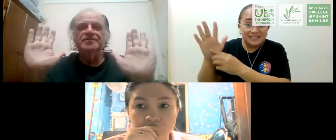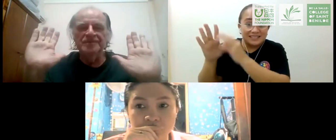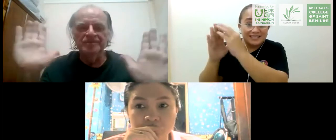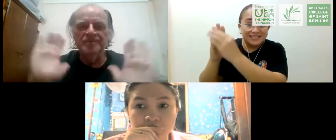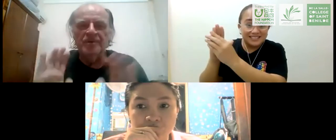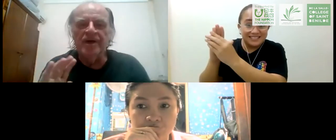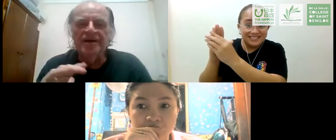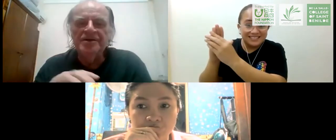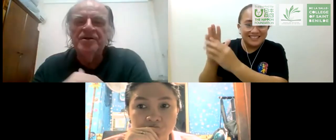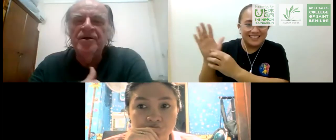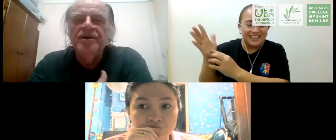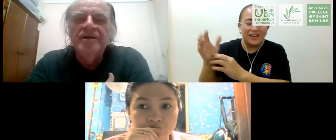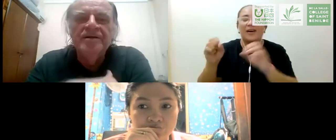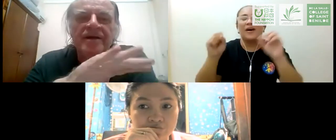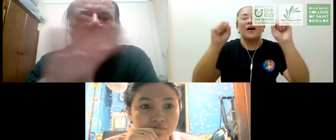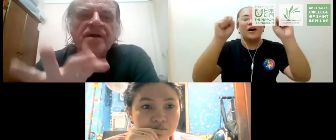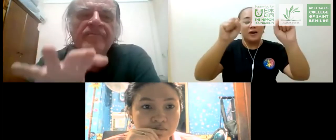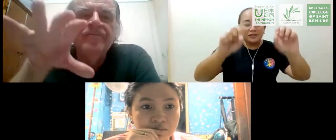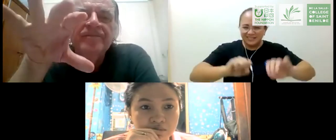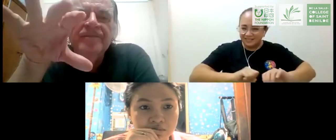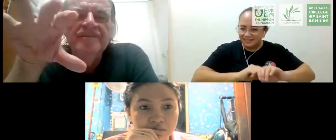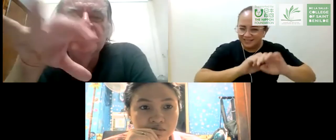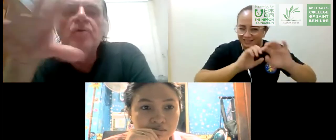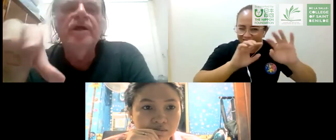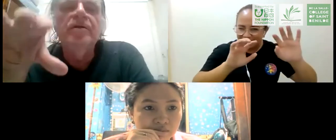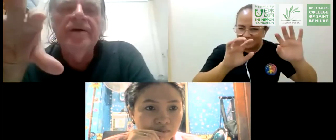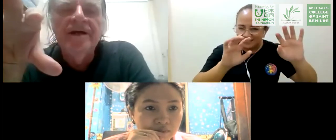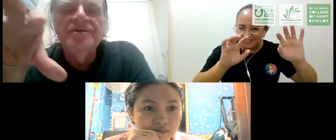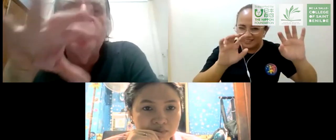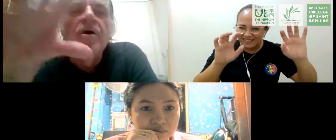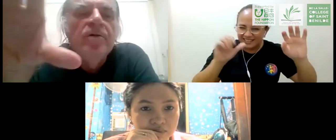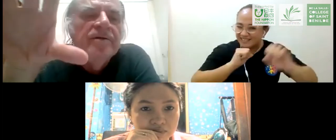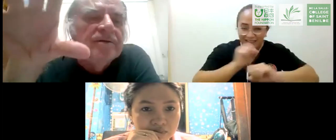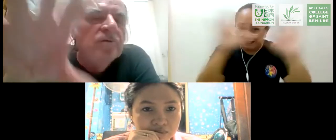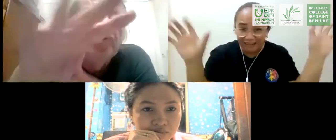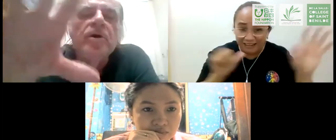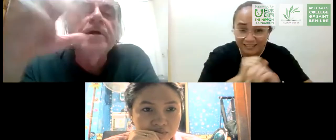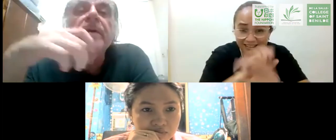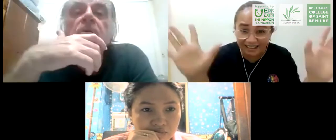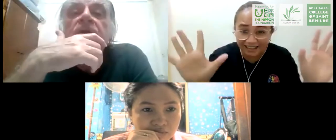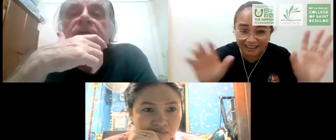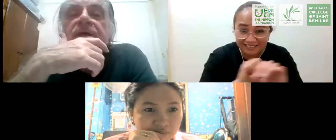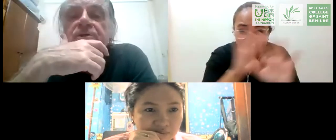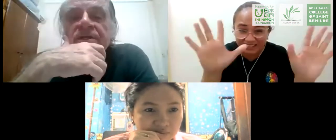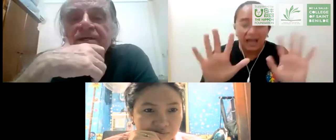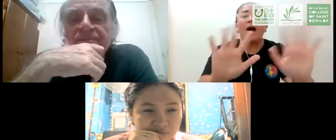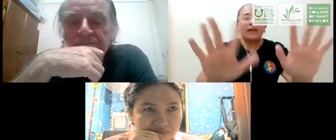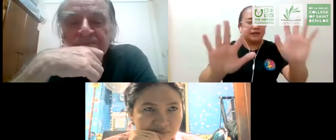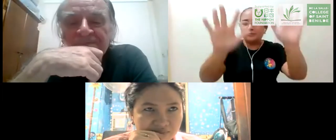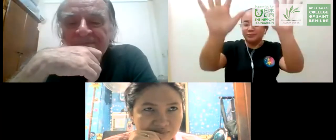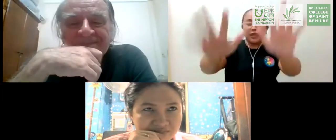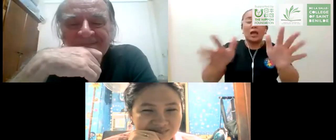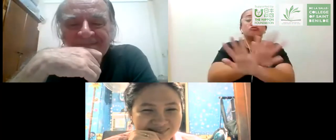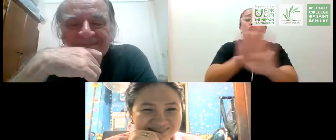Okay. Okay, it's clear that it's not totally clear yet. So only don't worry about orientation now.